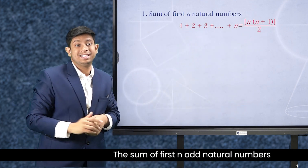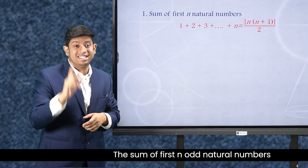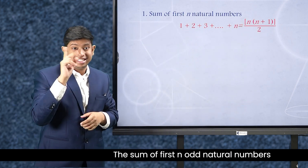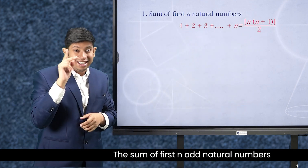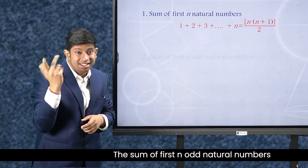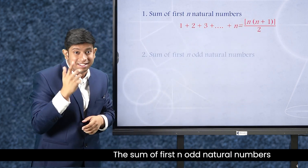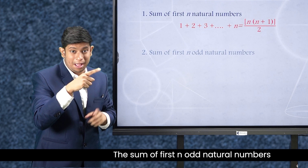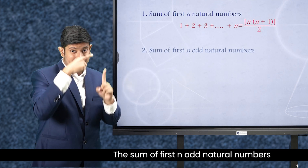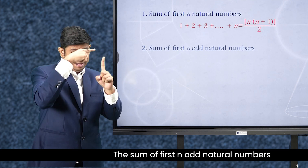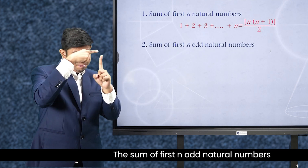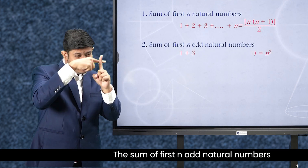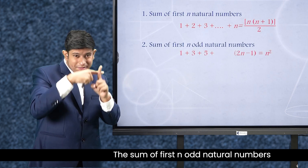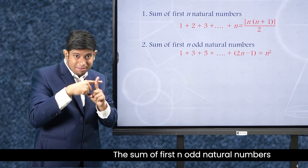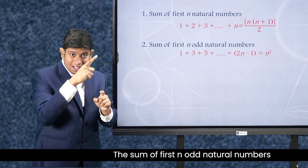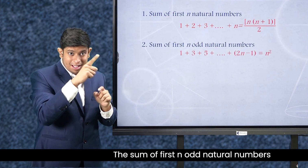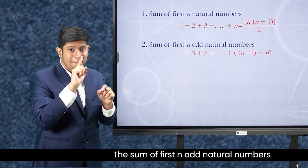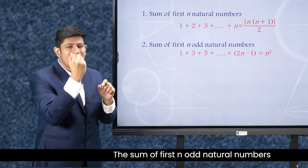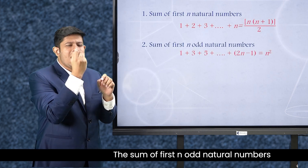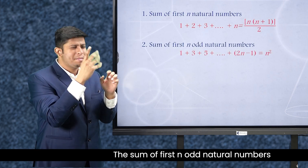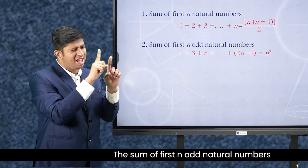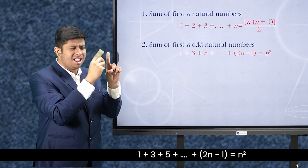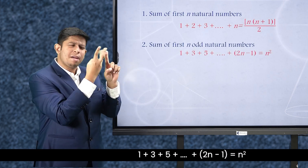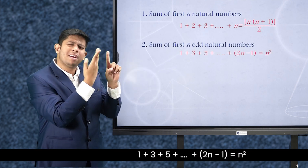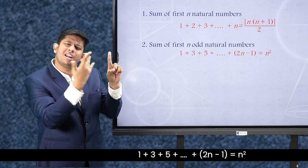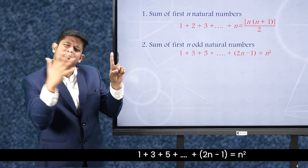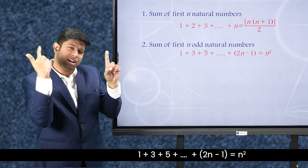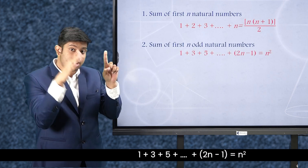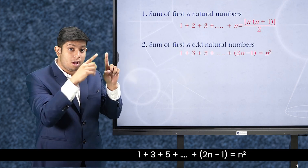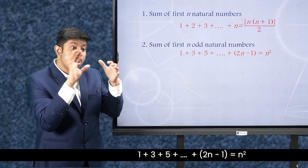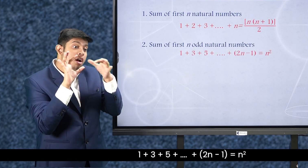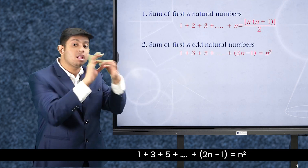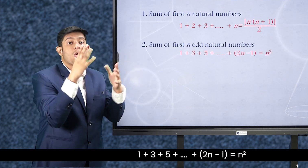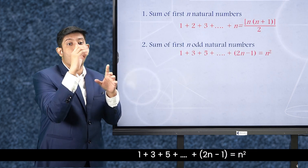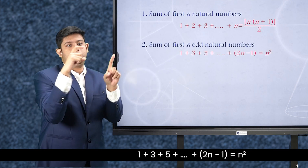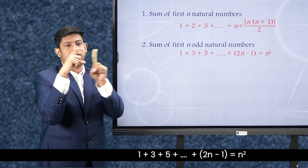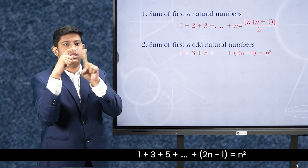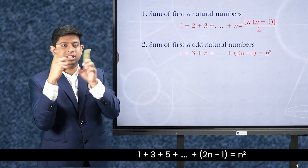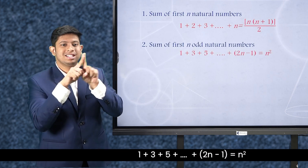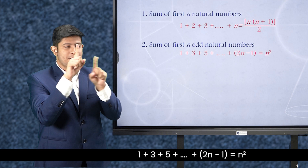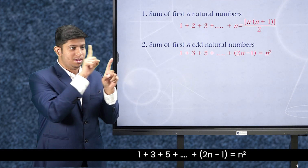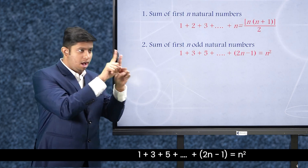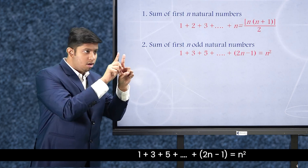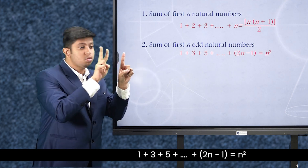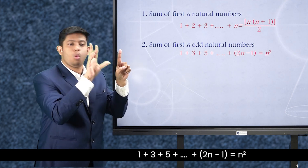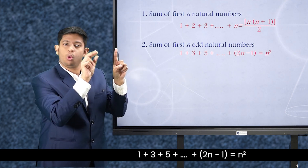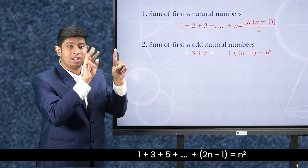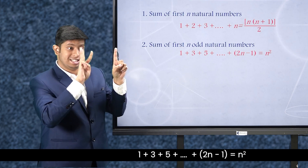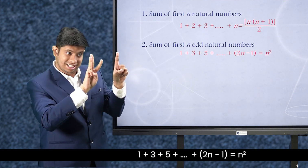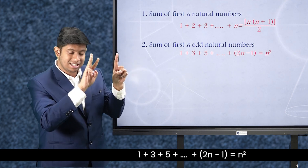The sum of first n odd natural numbers 1 plus 3 plus 5 so on plus 2n minus 1 is equal to